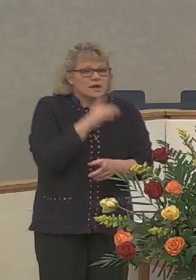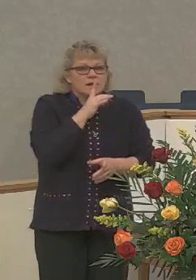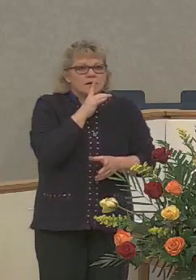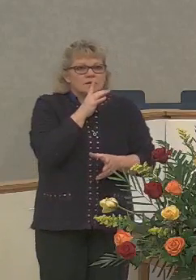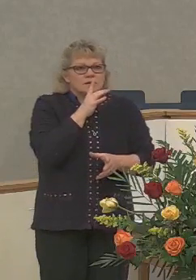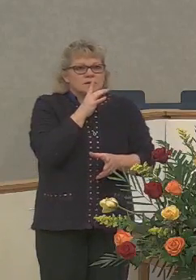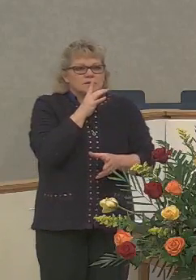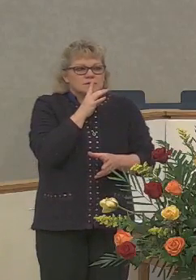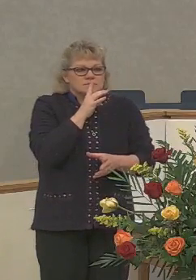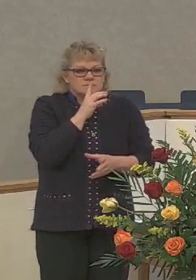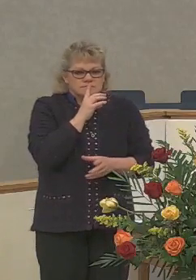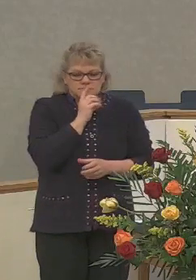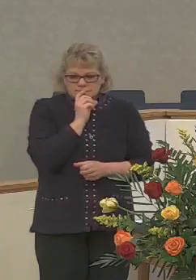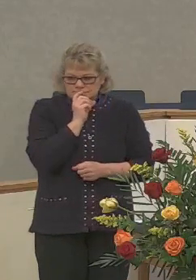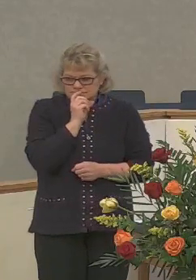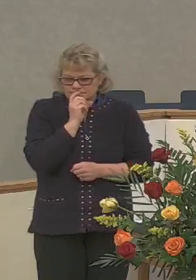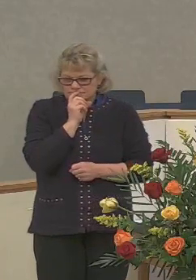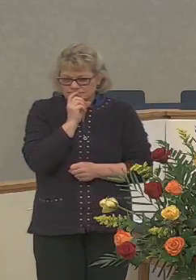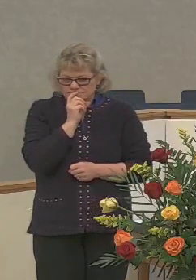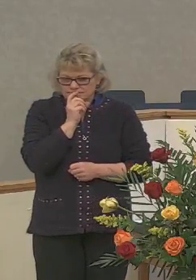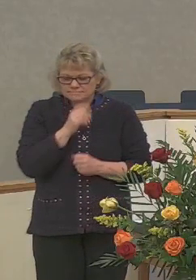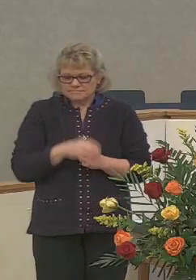stopped.